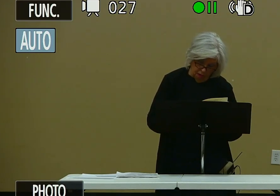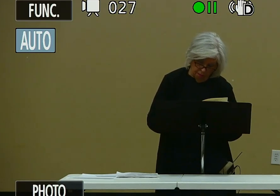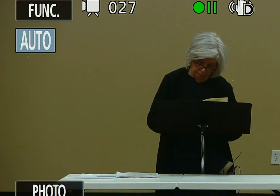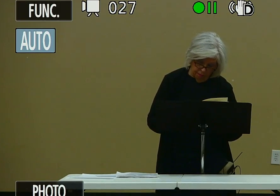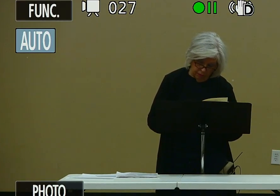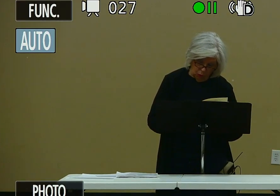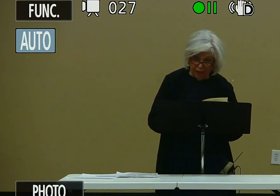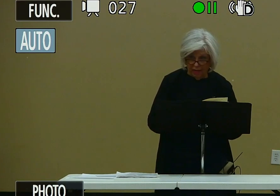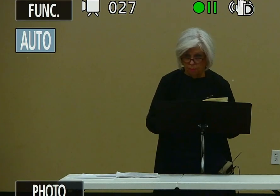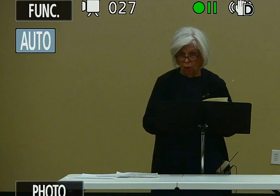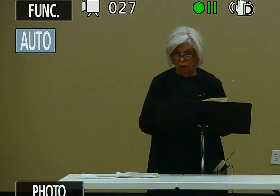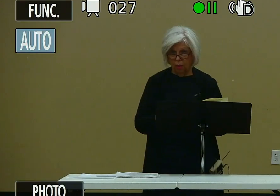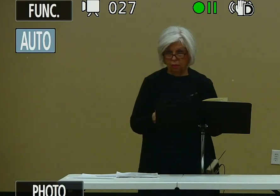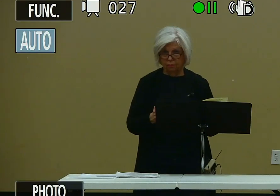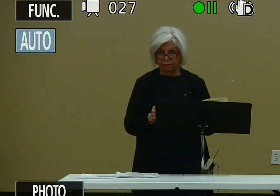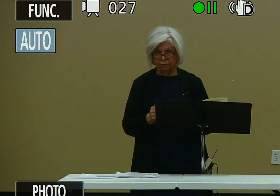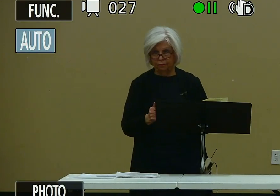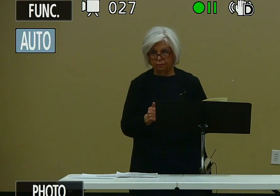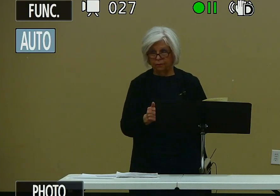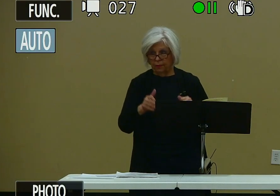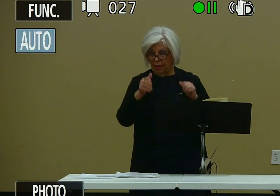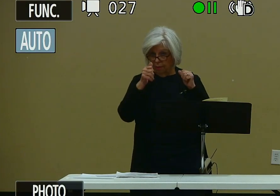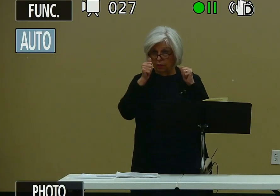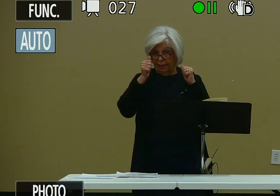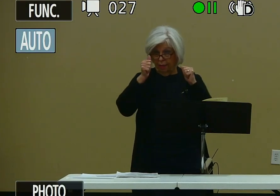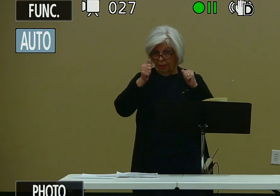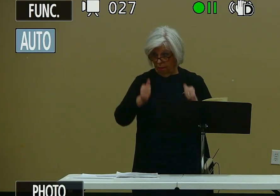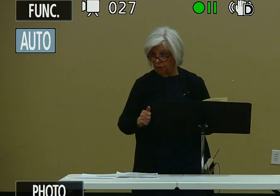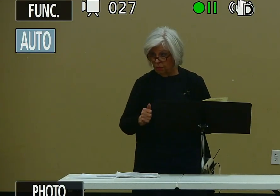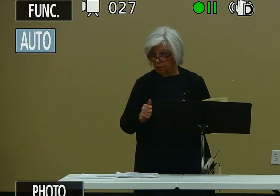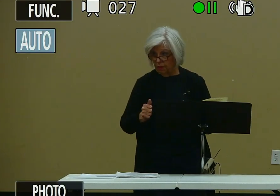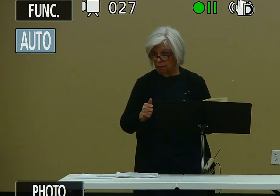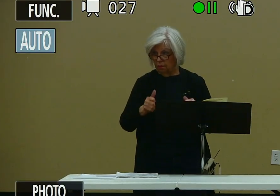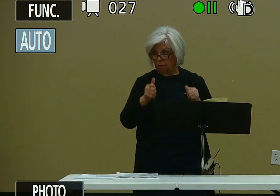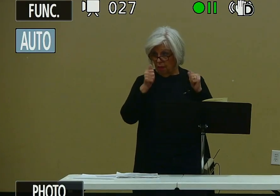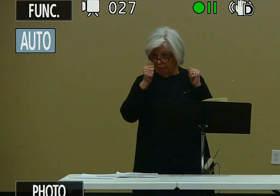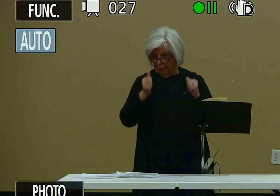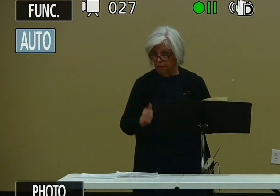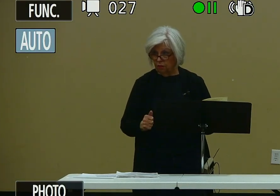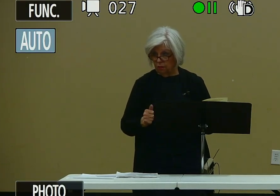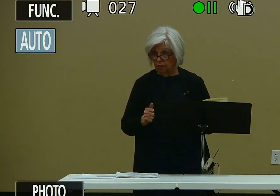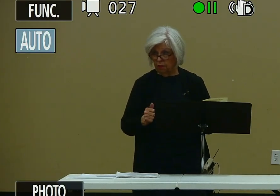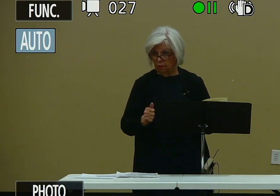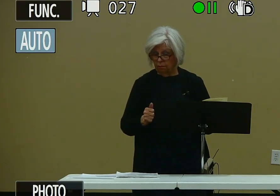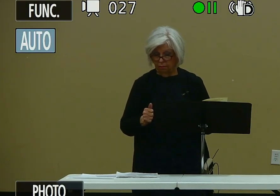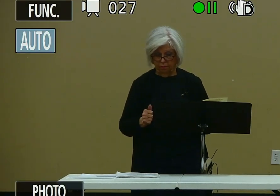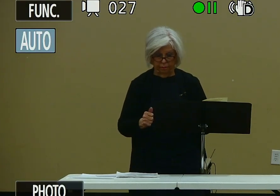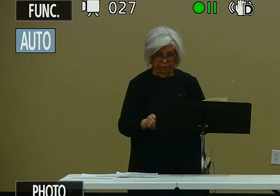or able. Able, like I'm able to do it, I can do it.